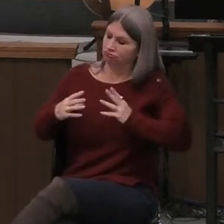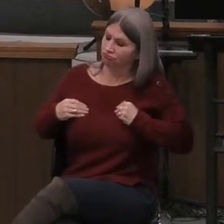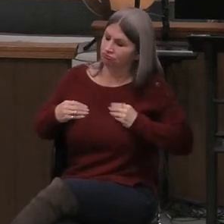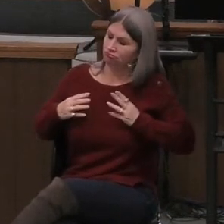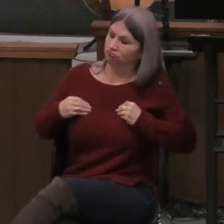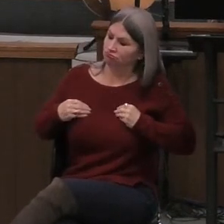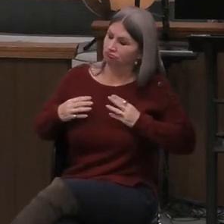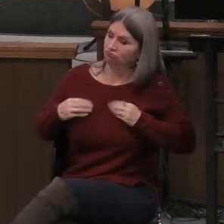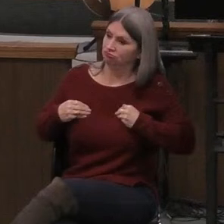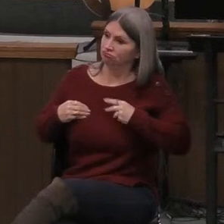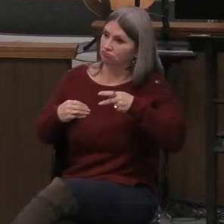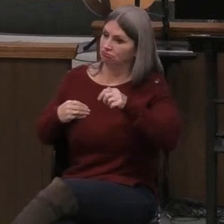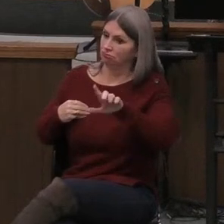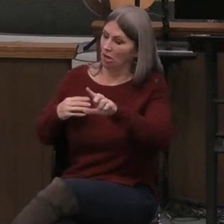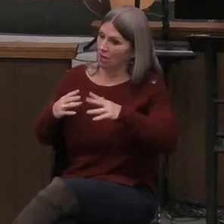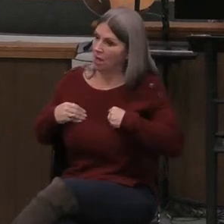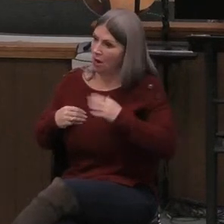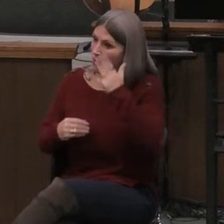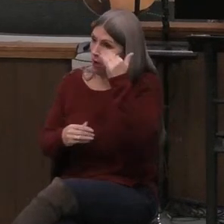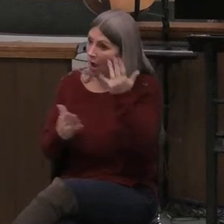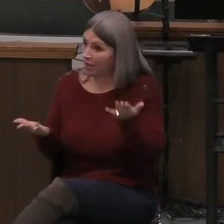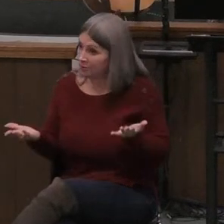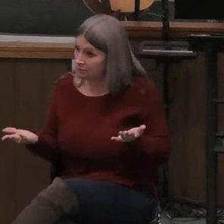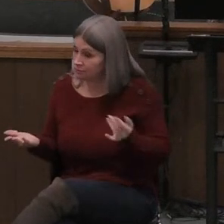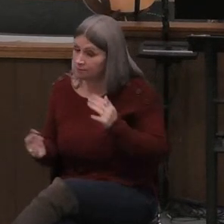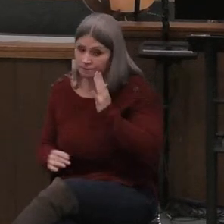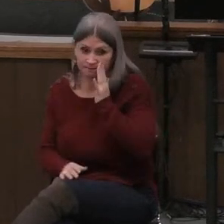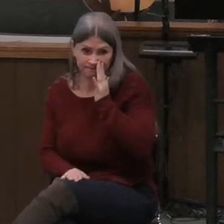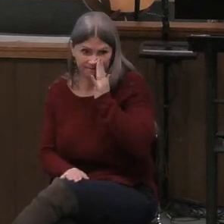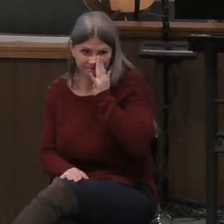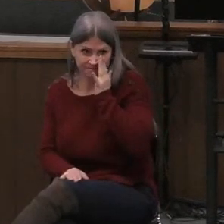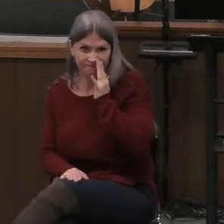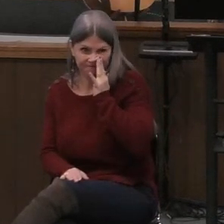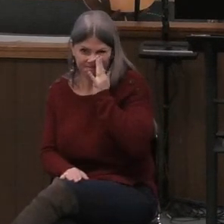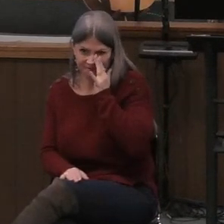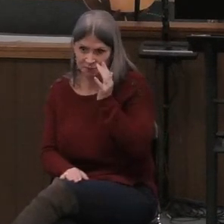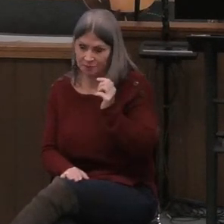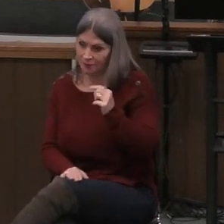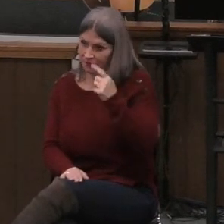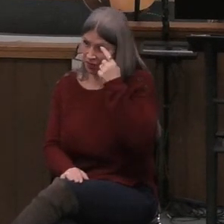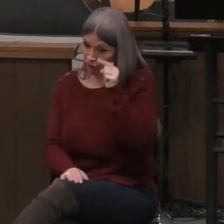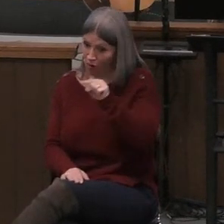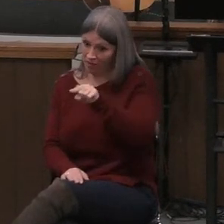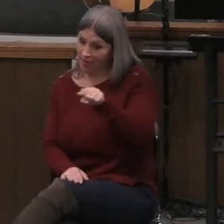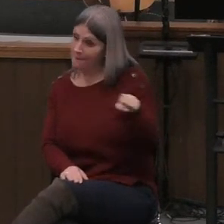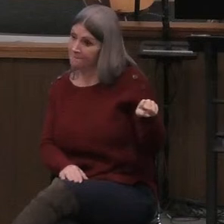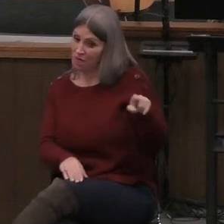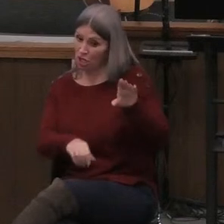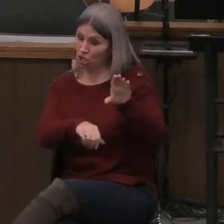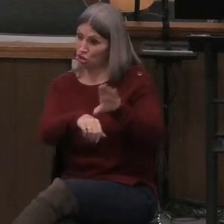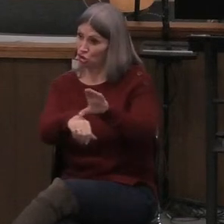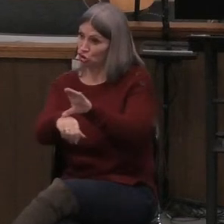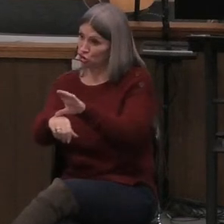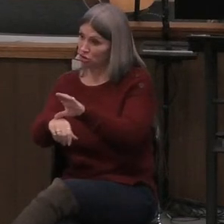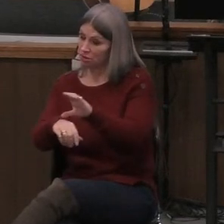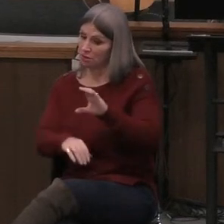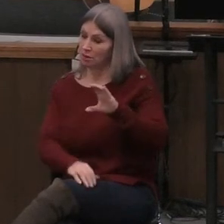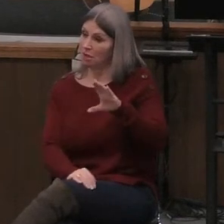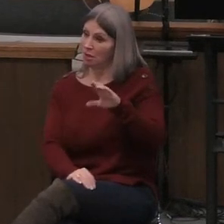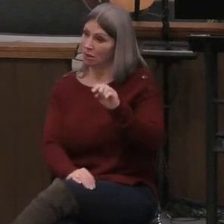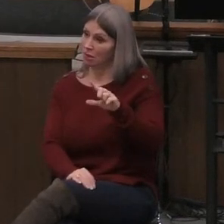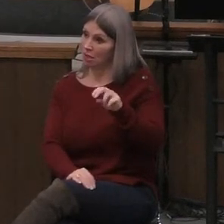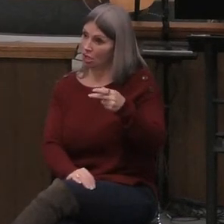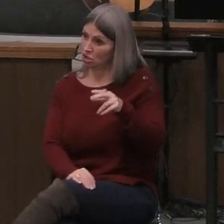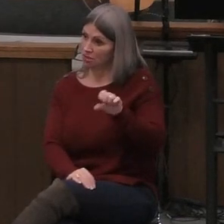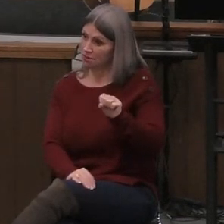Paul's answer is simple. He's doing it for you, Colossians, but in overall, he's doing it for